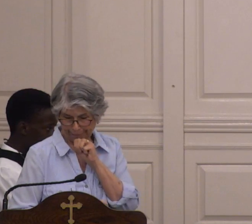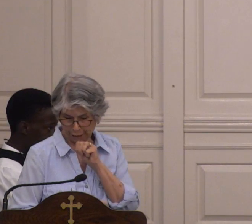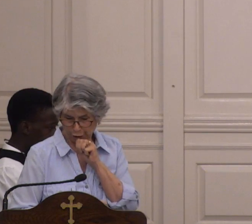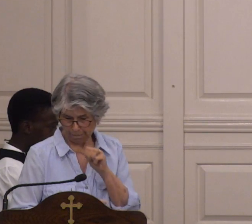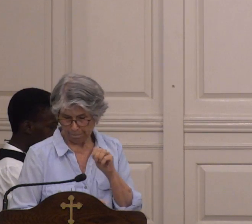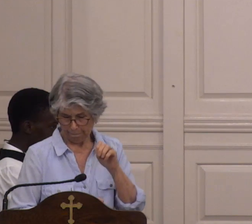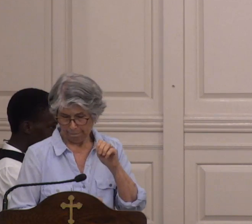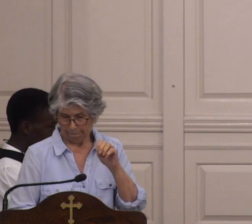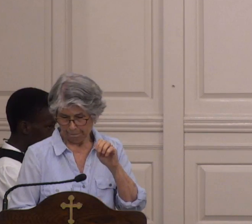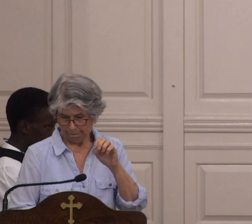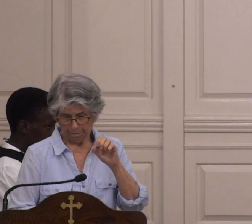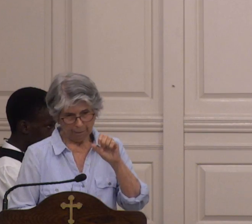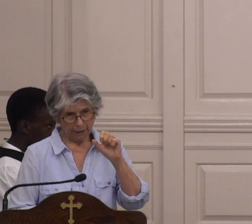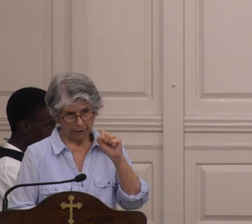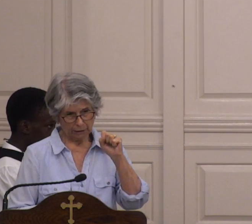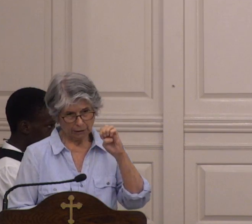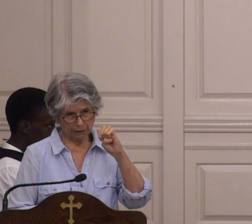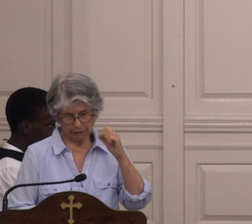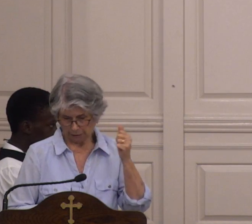For Bishop Sean,